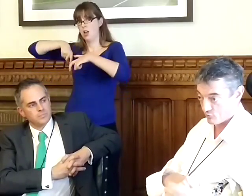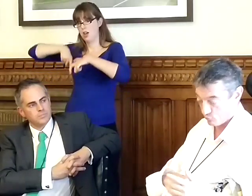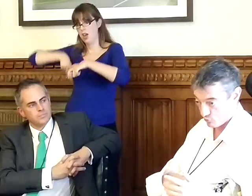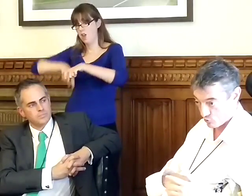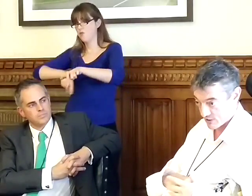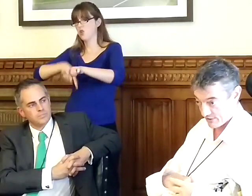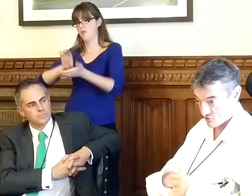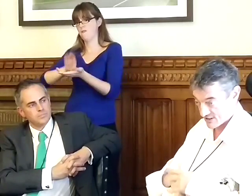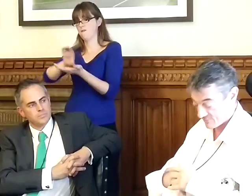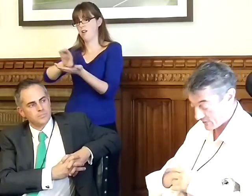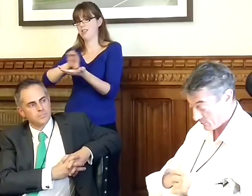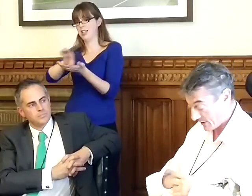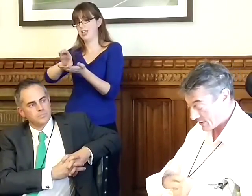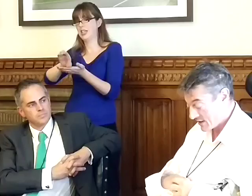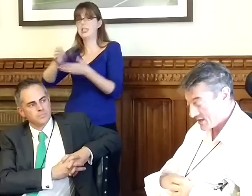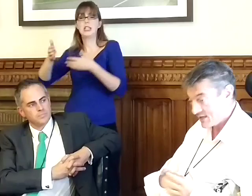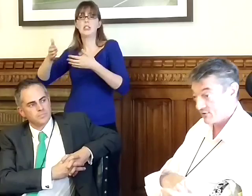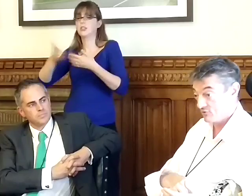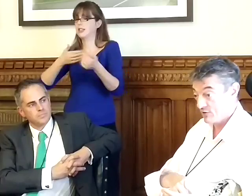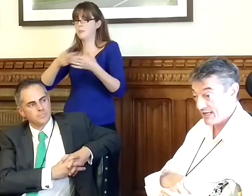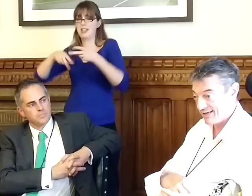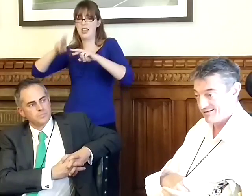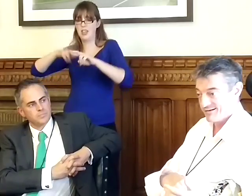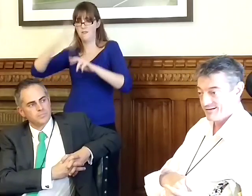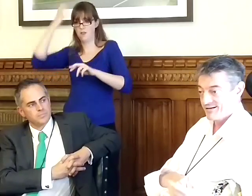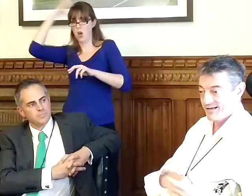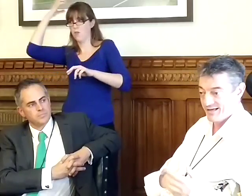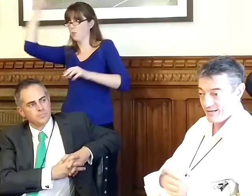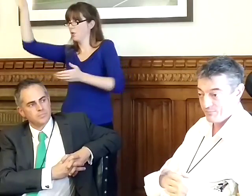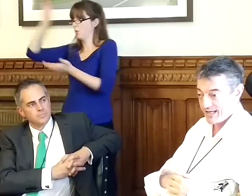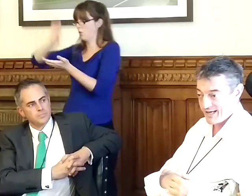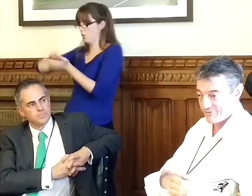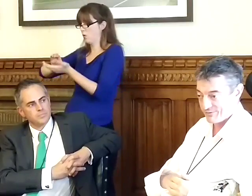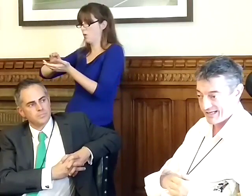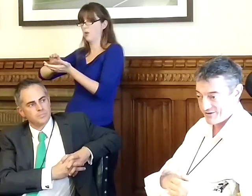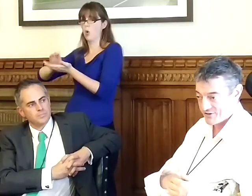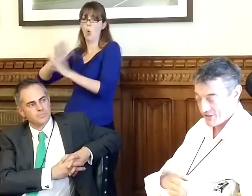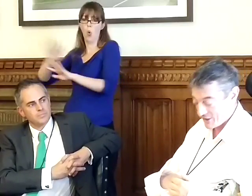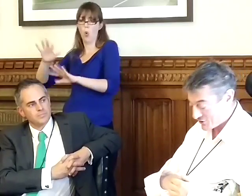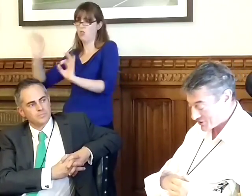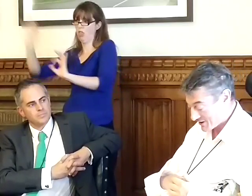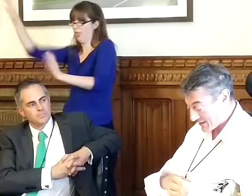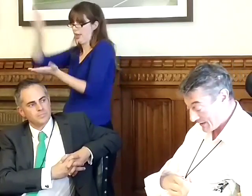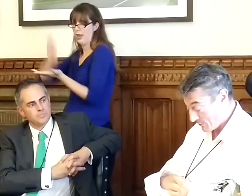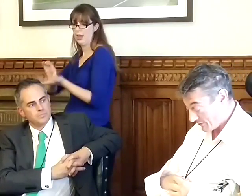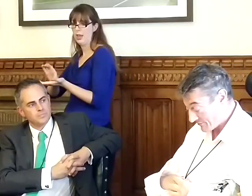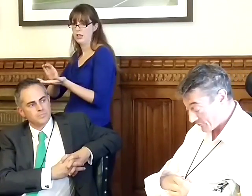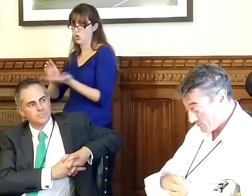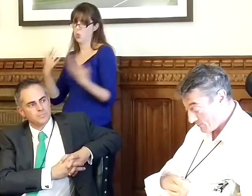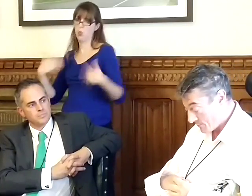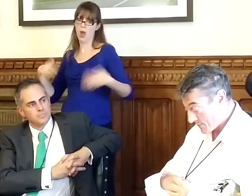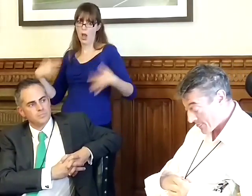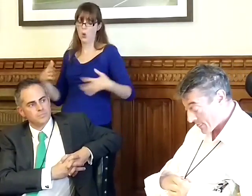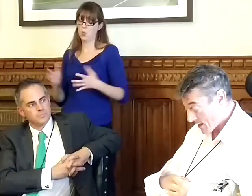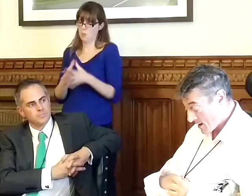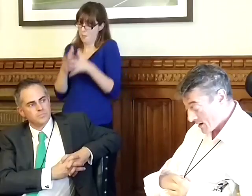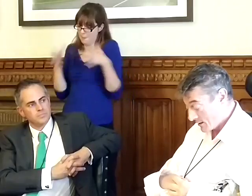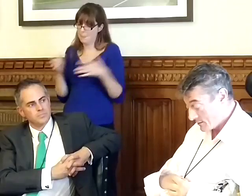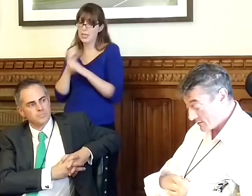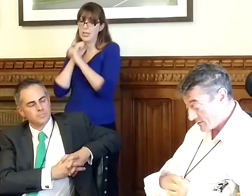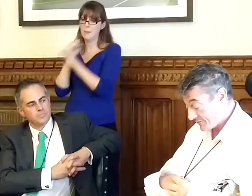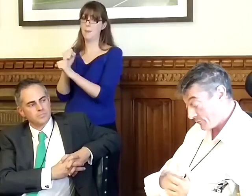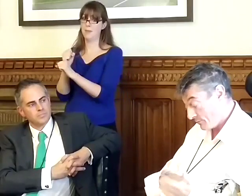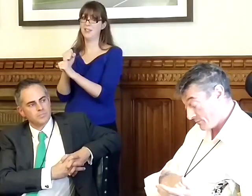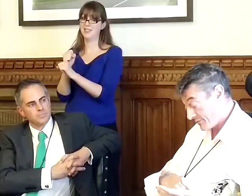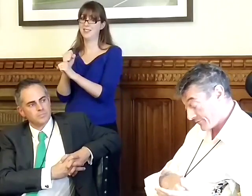transferred money or didn't transfer the money. So a really unbelievably huge commitment